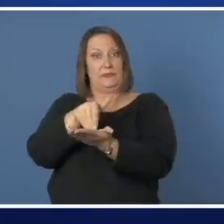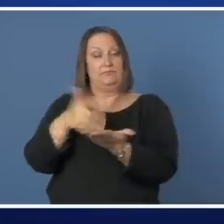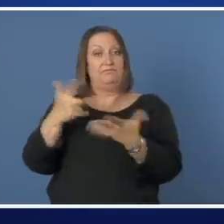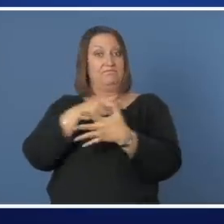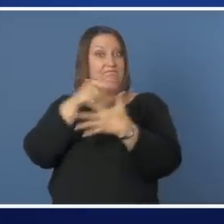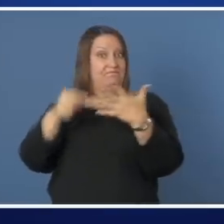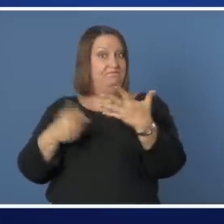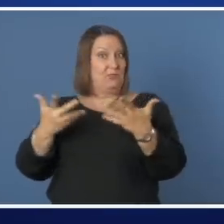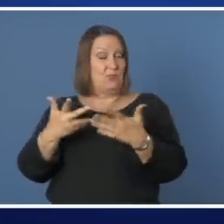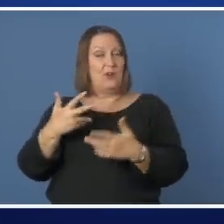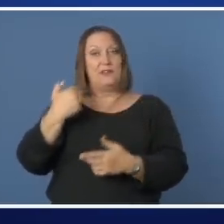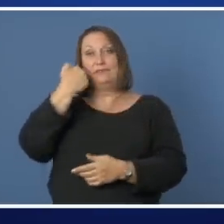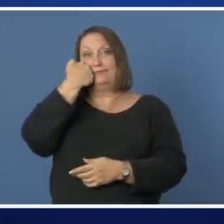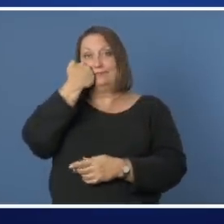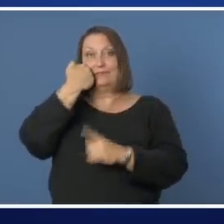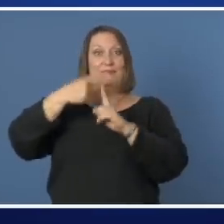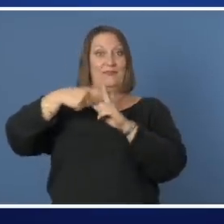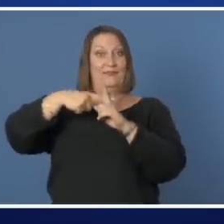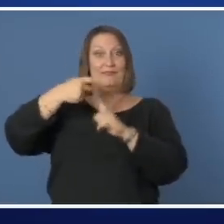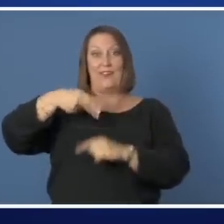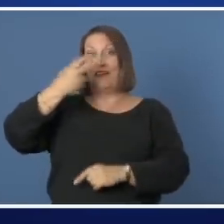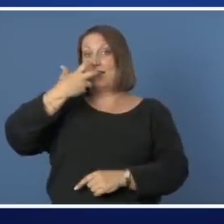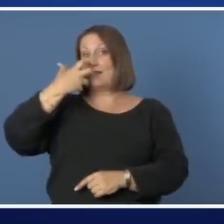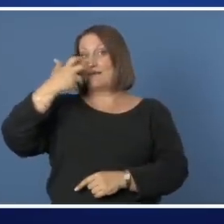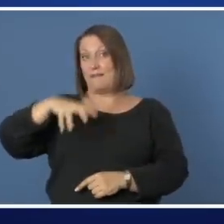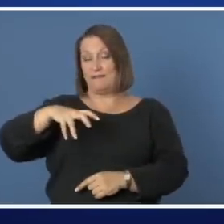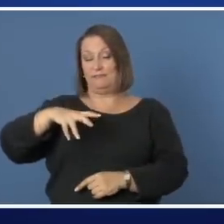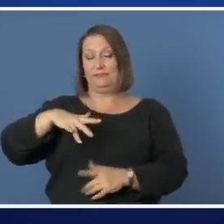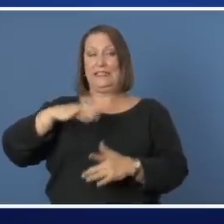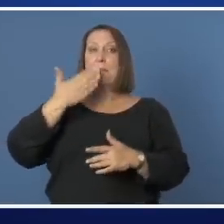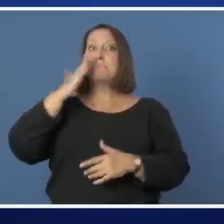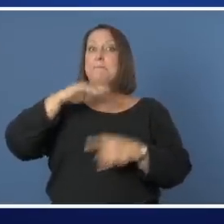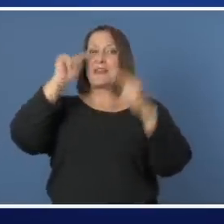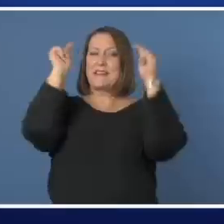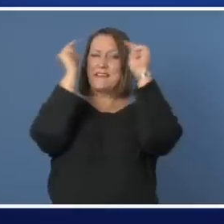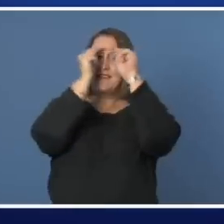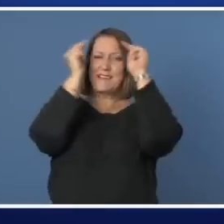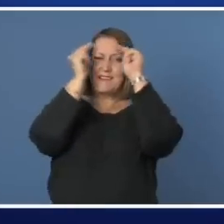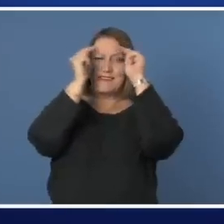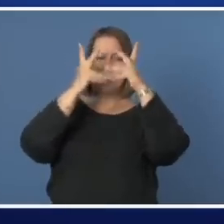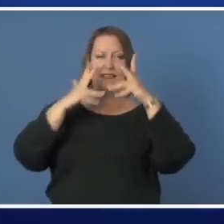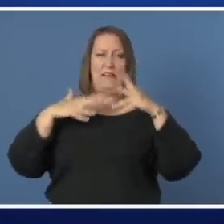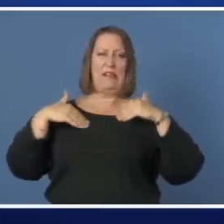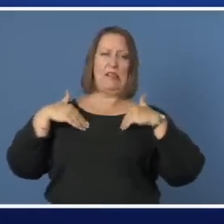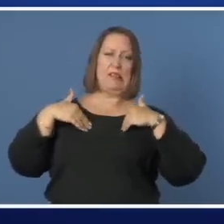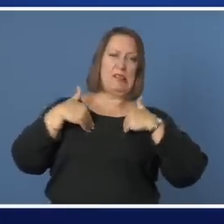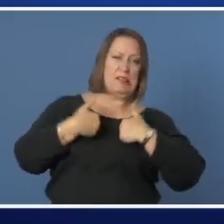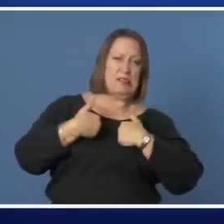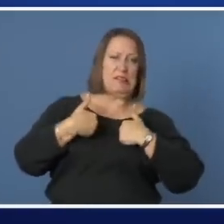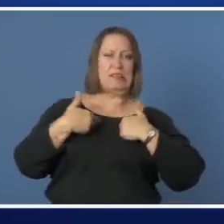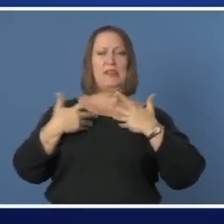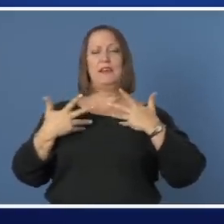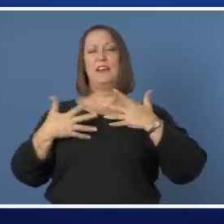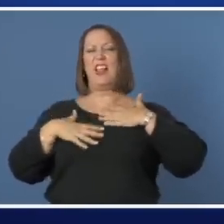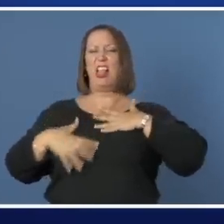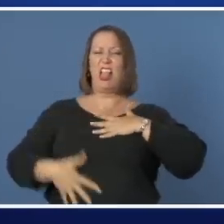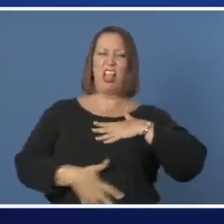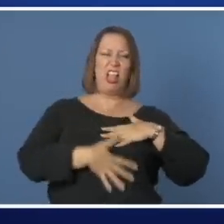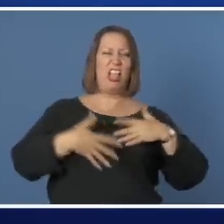high fever extreme fatigue head and body aches